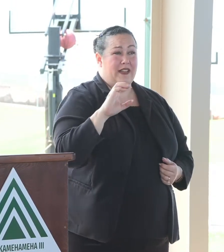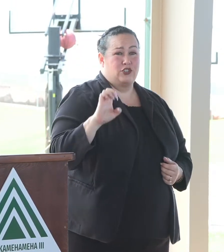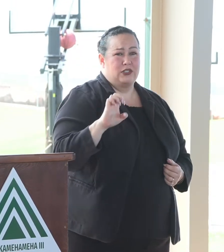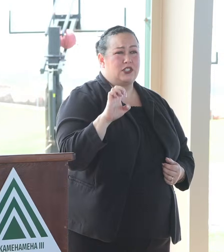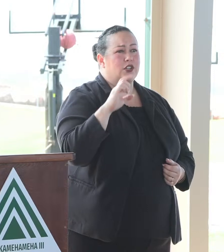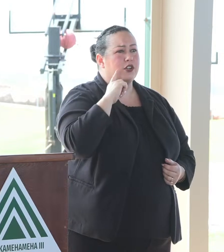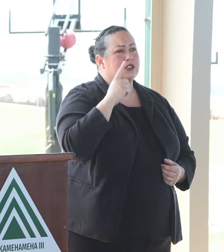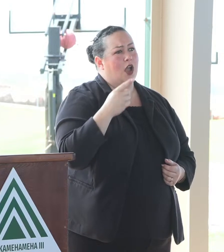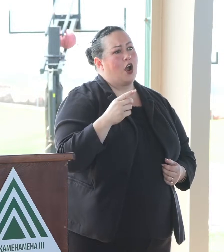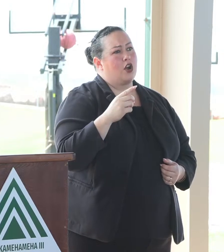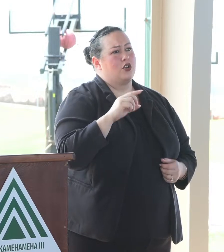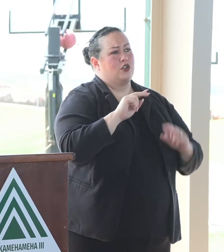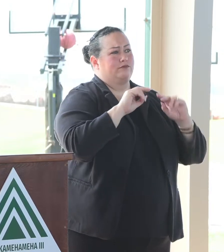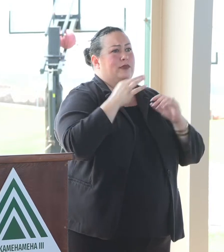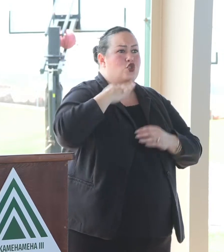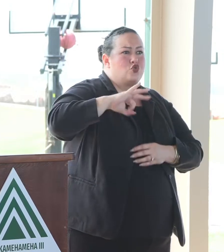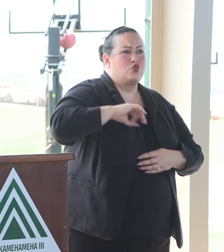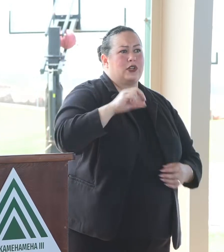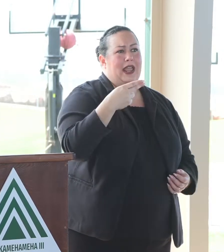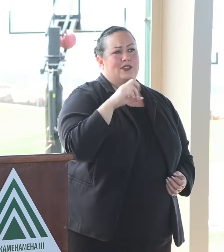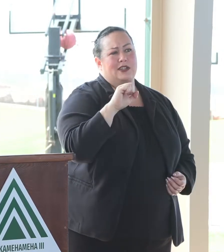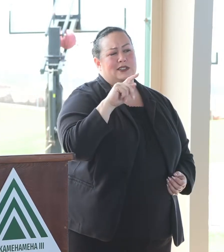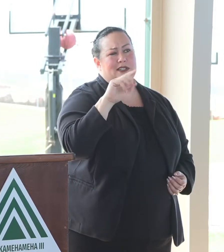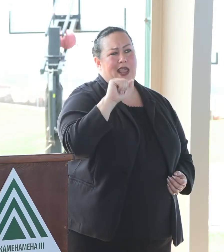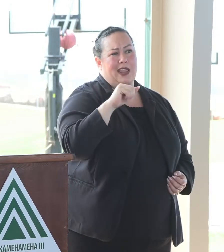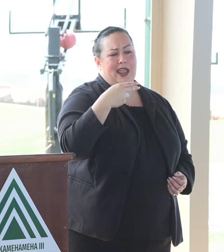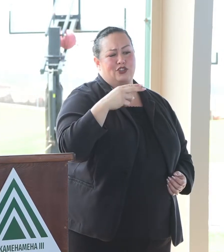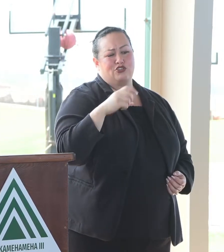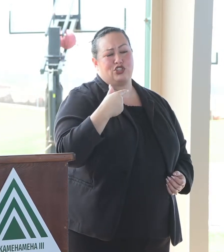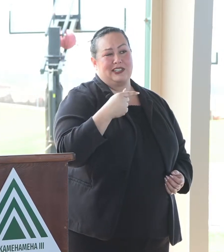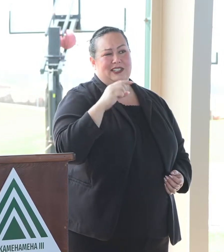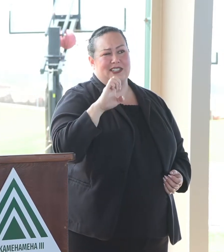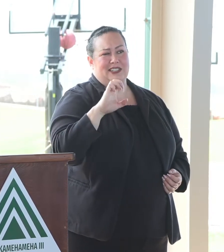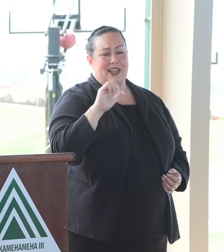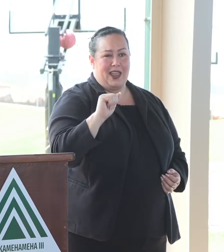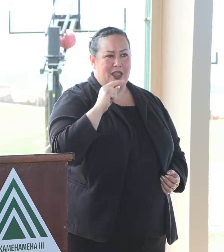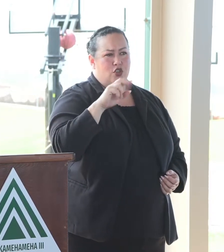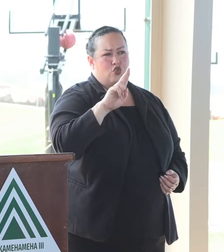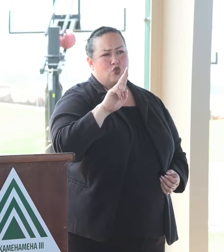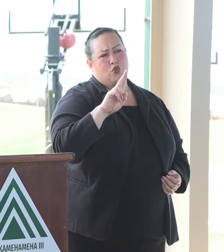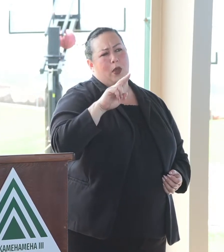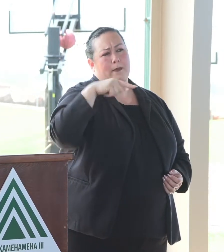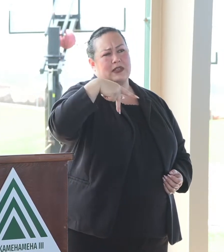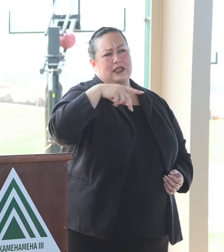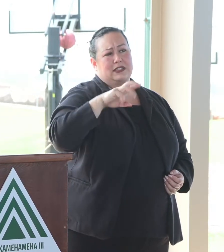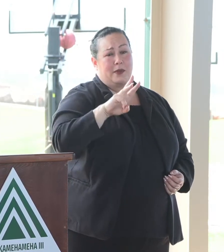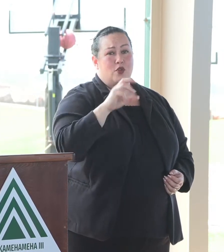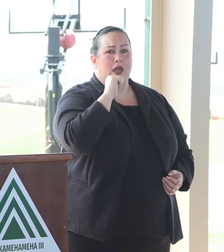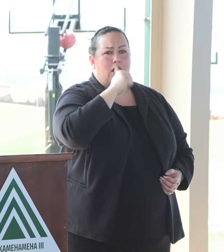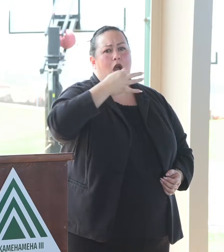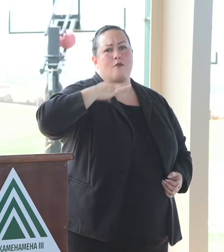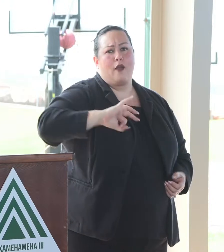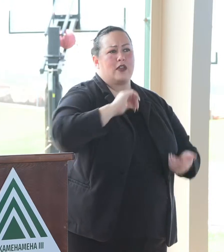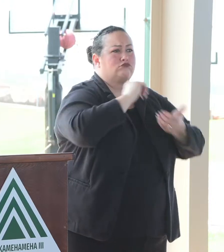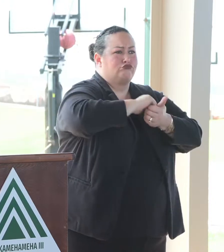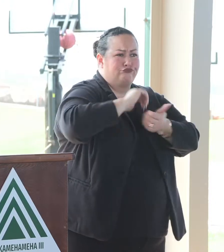unions, HSTA, HGEA, and UPW, and our nonprofit partners as